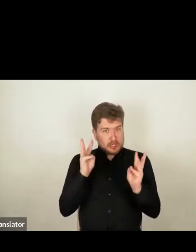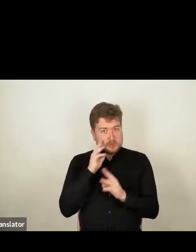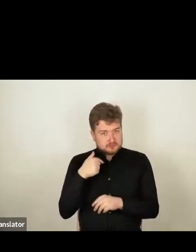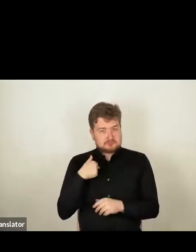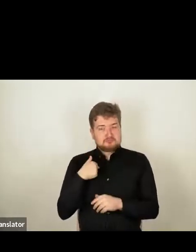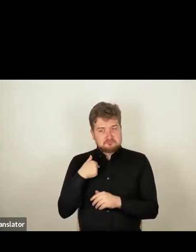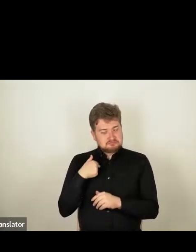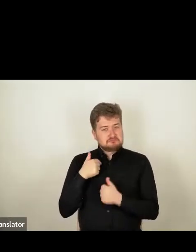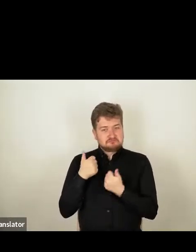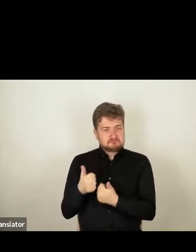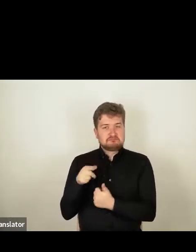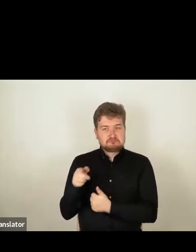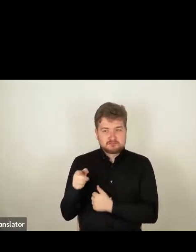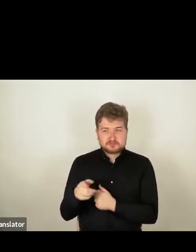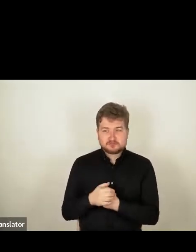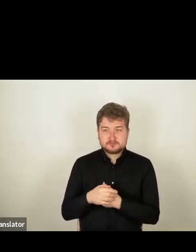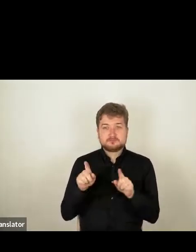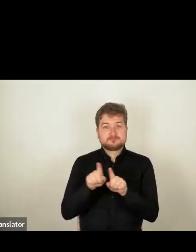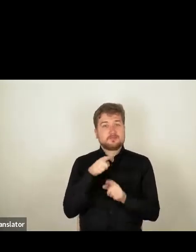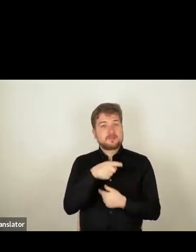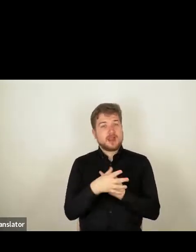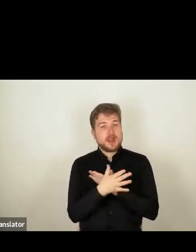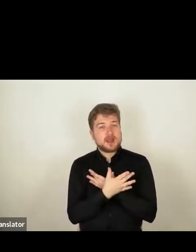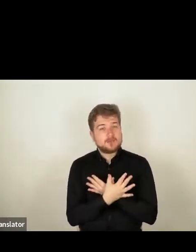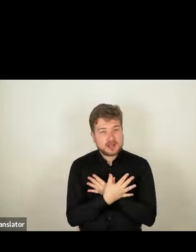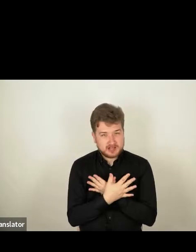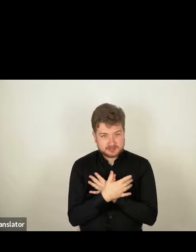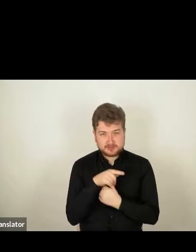in Albania. And I think